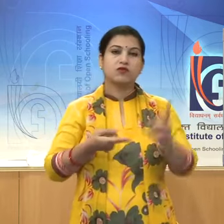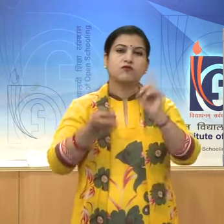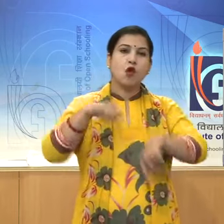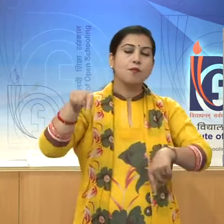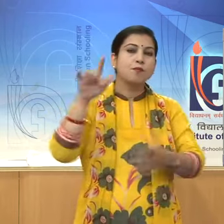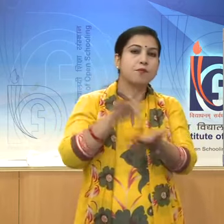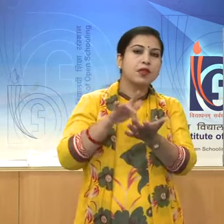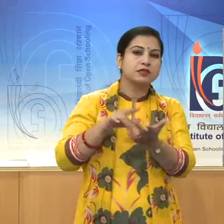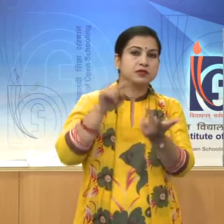Italian painter.